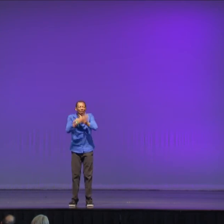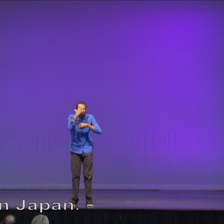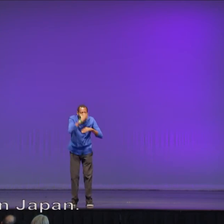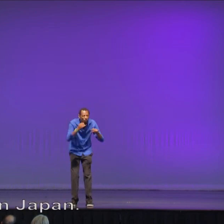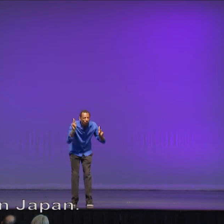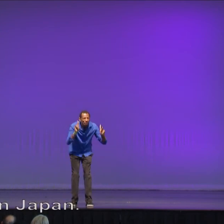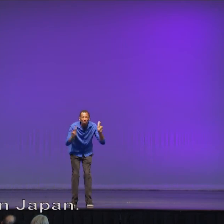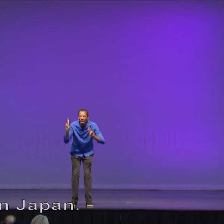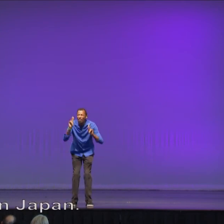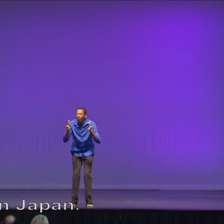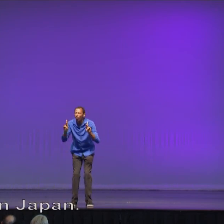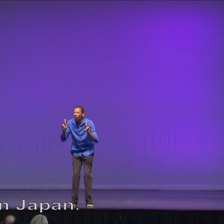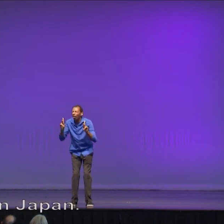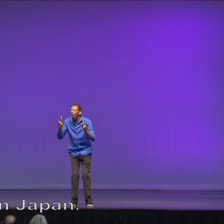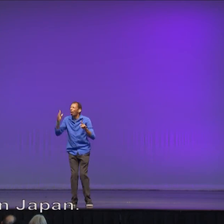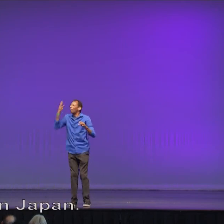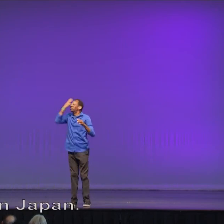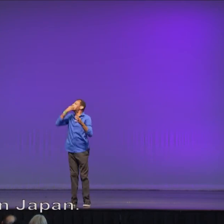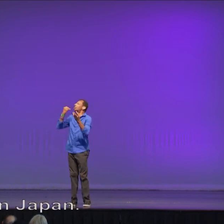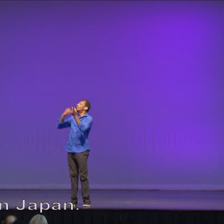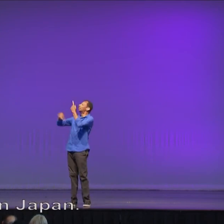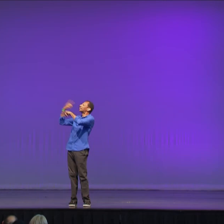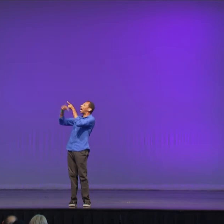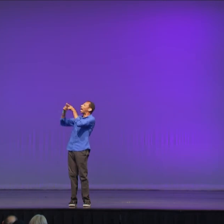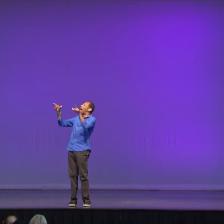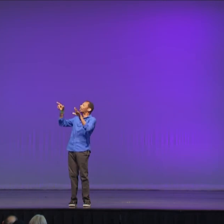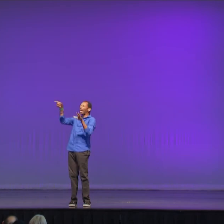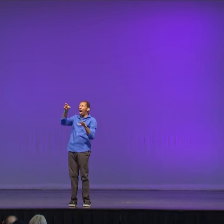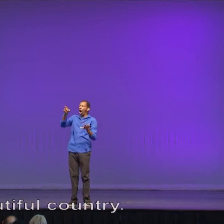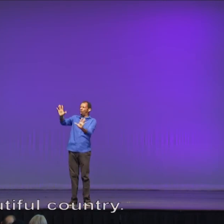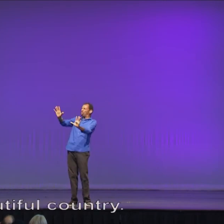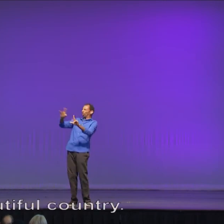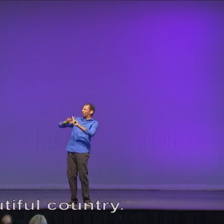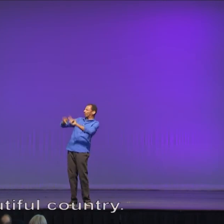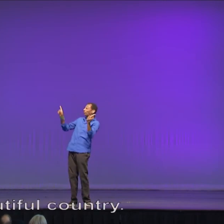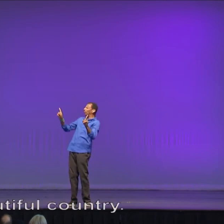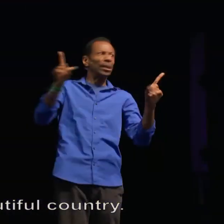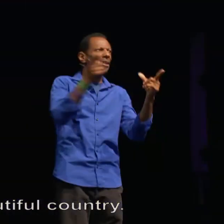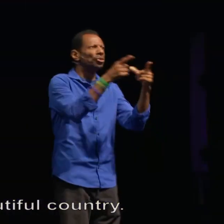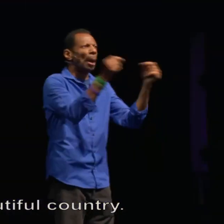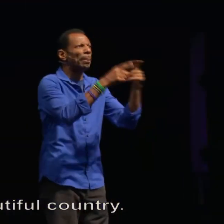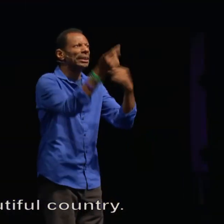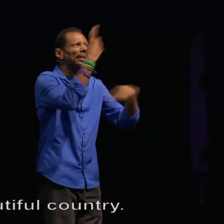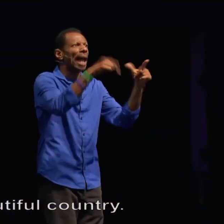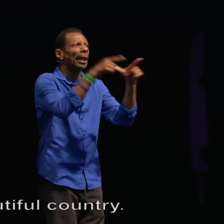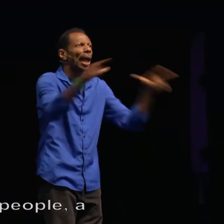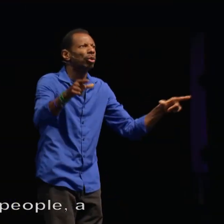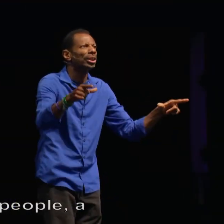It's a beautiful country. Beautiful people. A beautiful sign language, very different from our own.